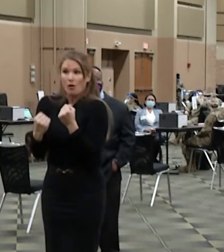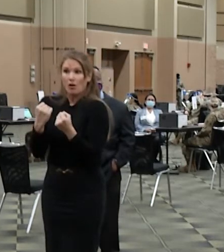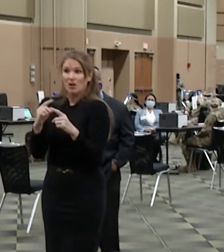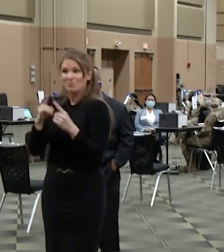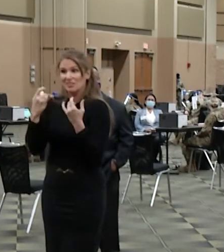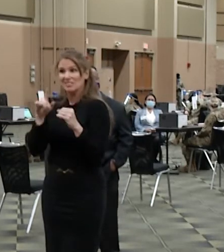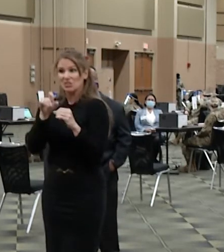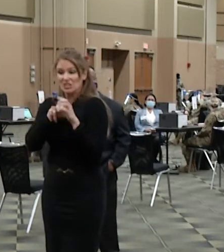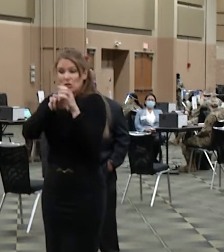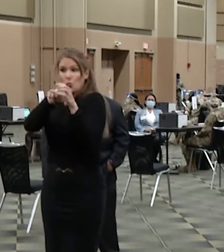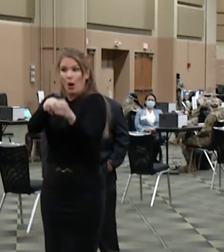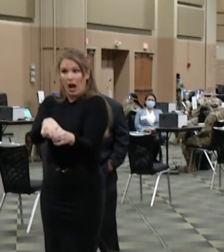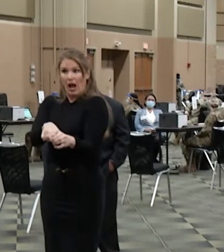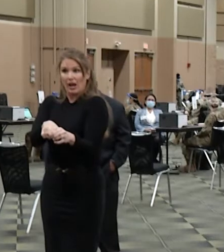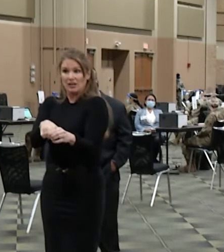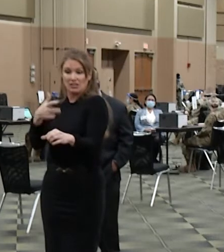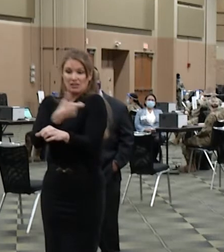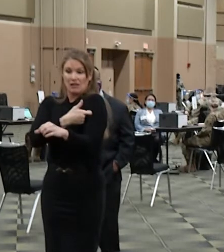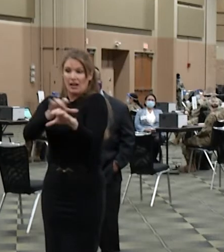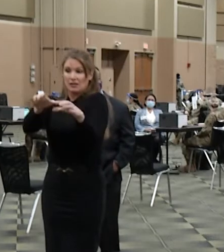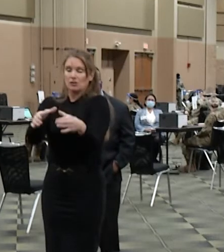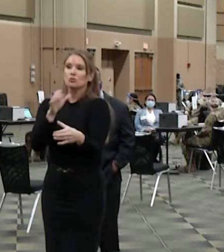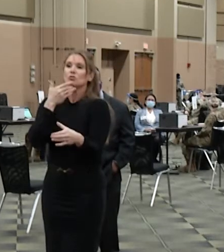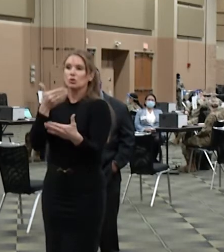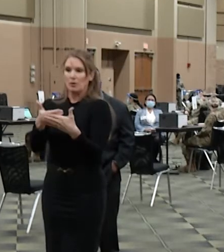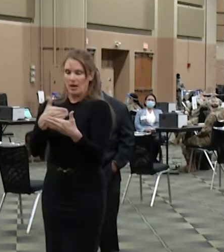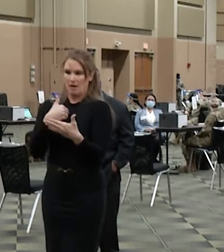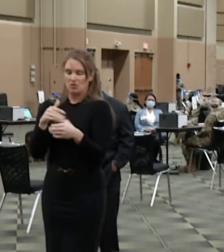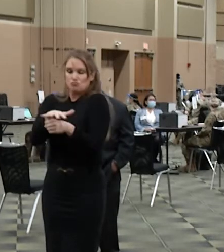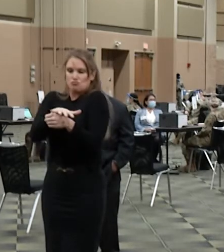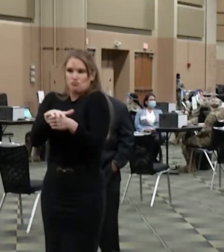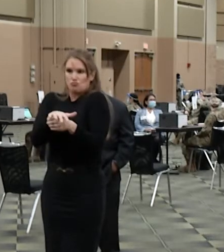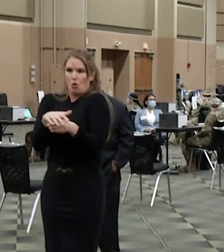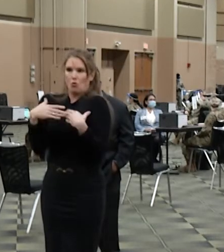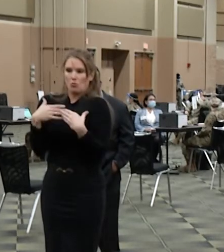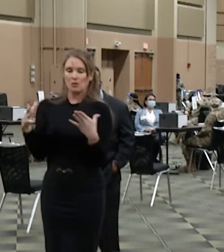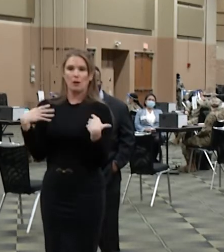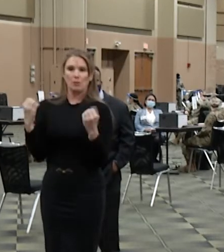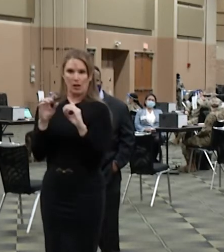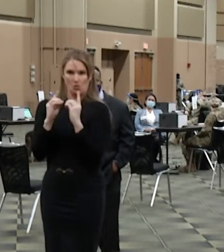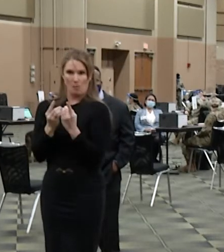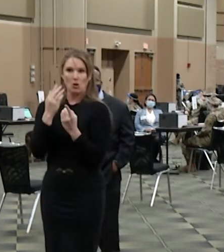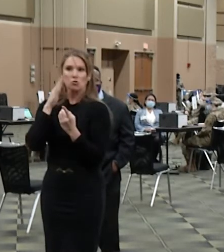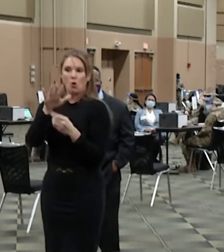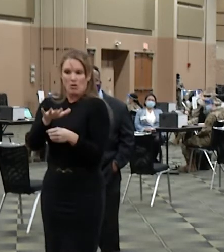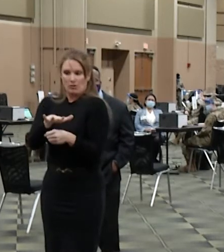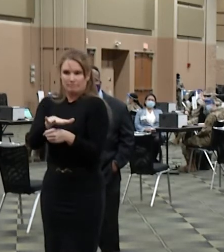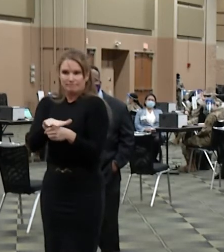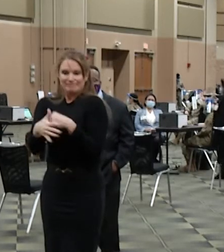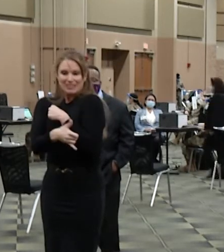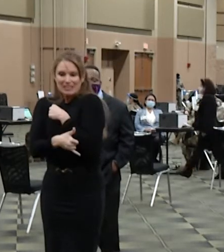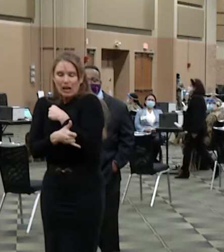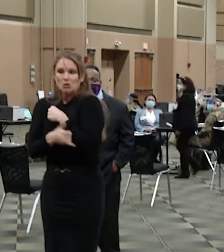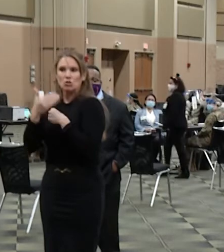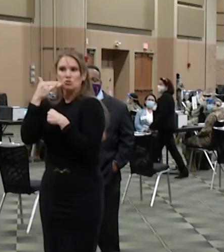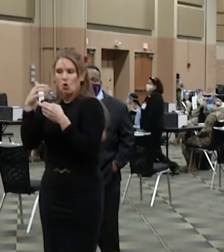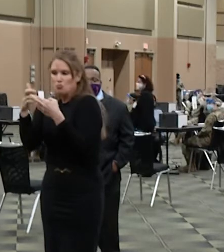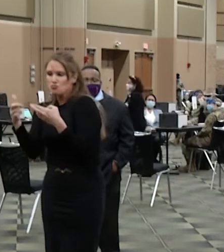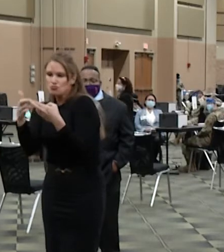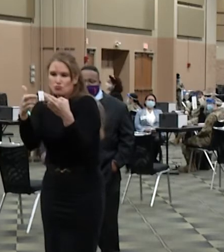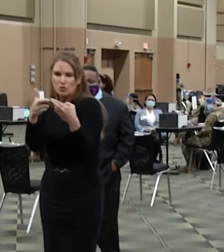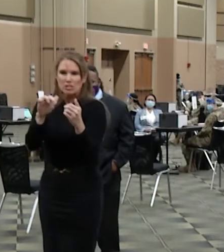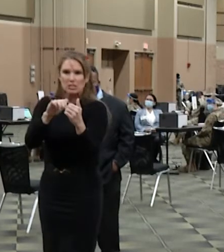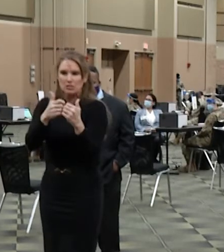need a ride. So it's good that we have these local public health departments that know their counties and know all the regions within